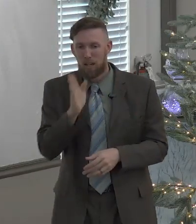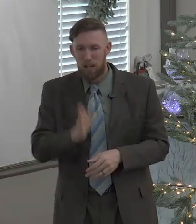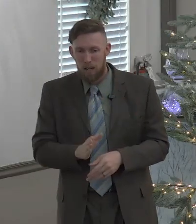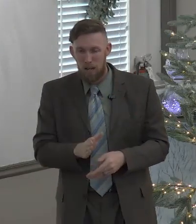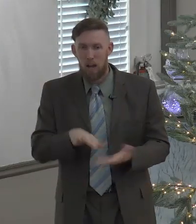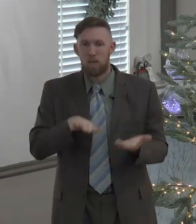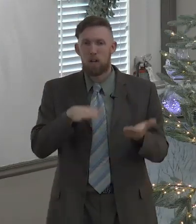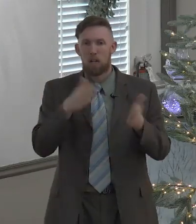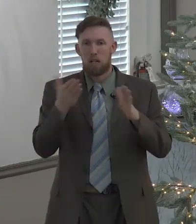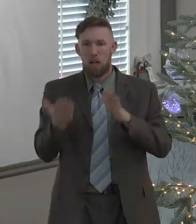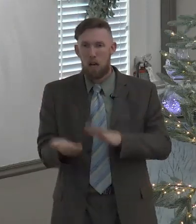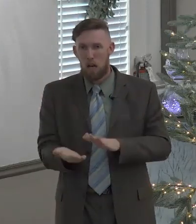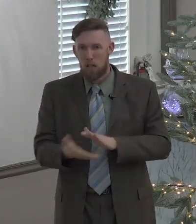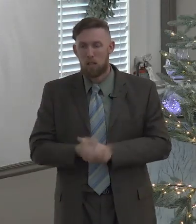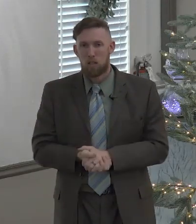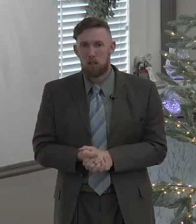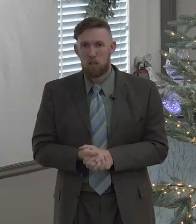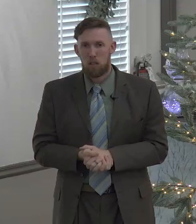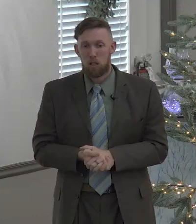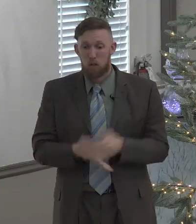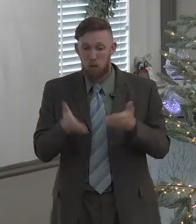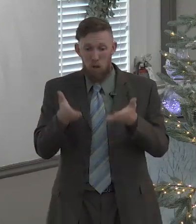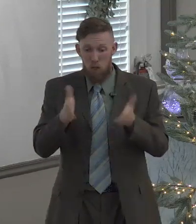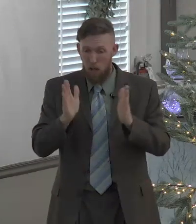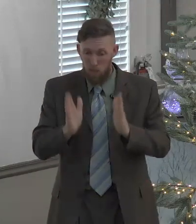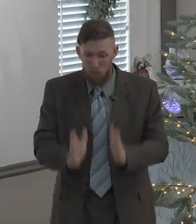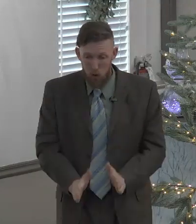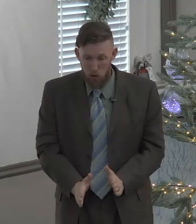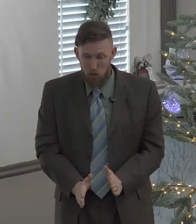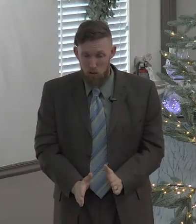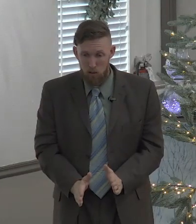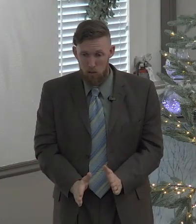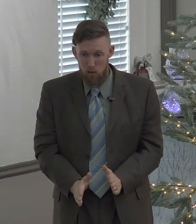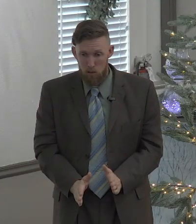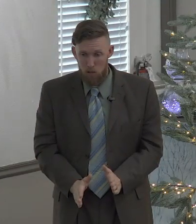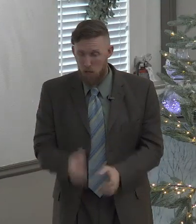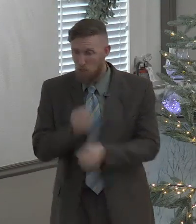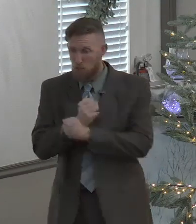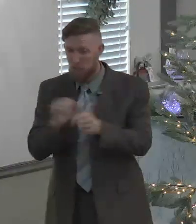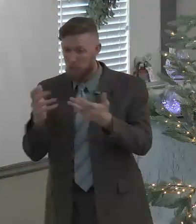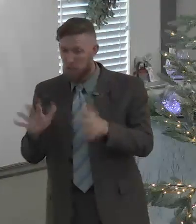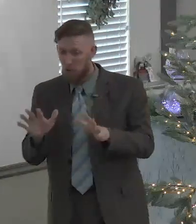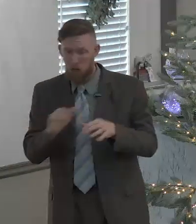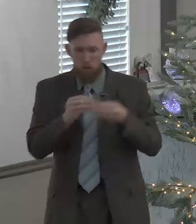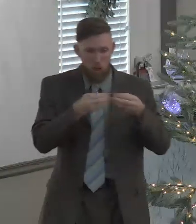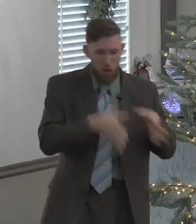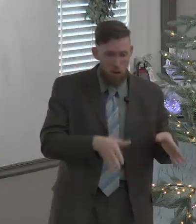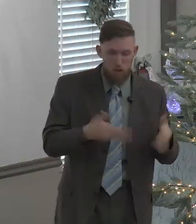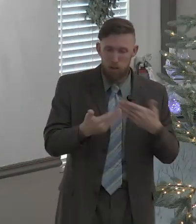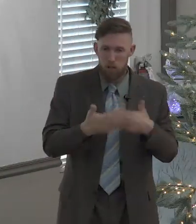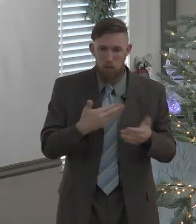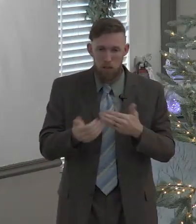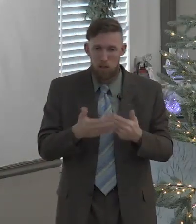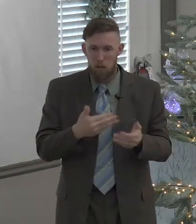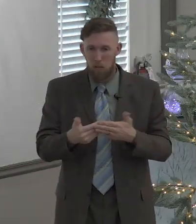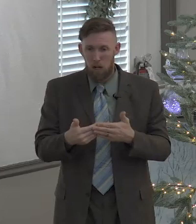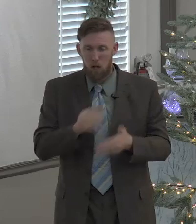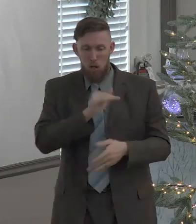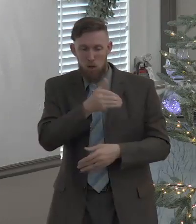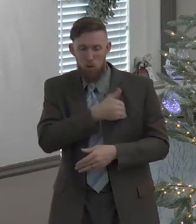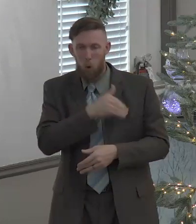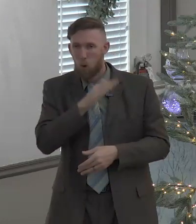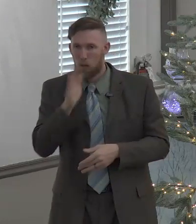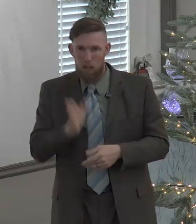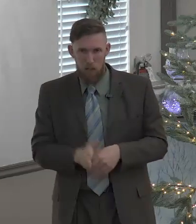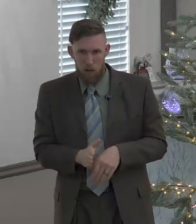death, the soul never dies. So that person, whether lost or saved,